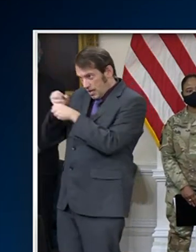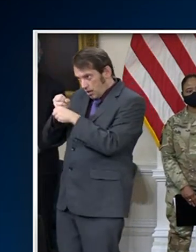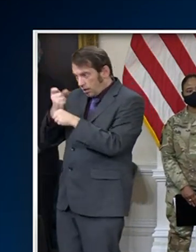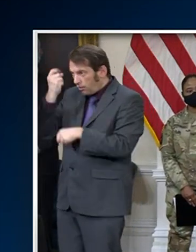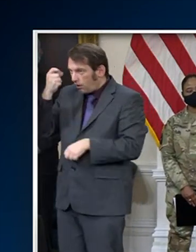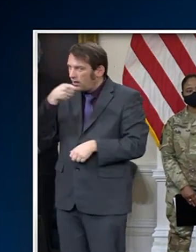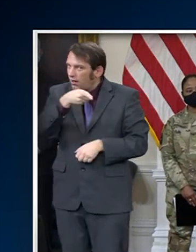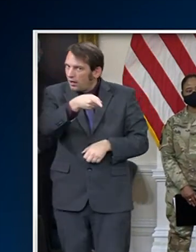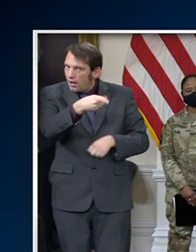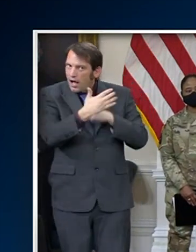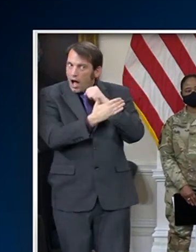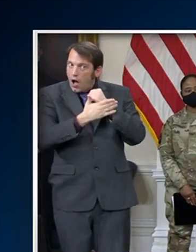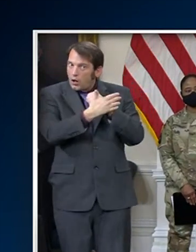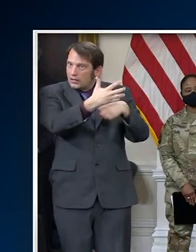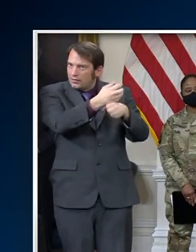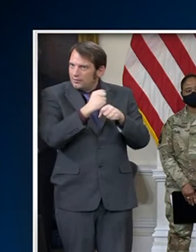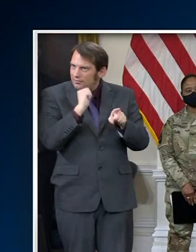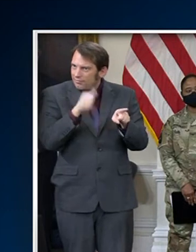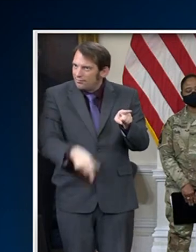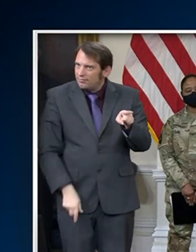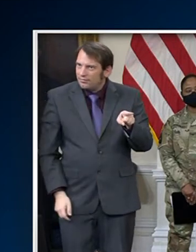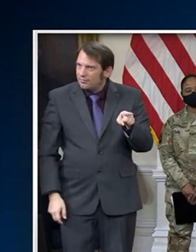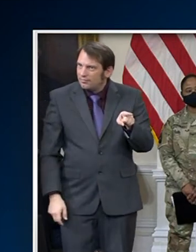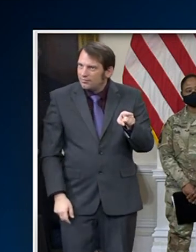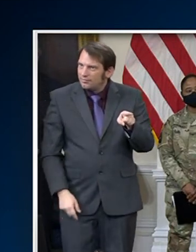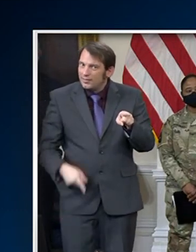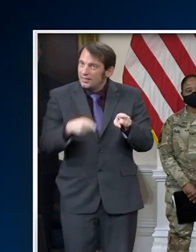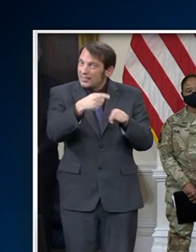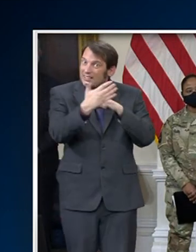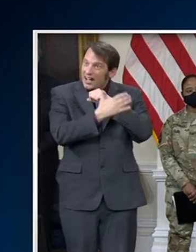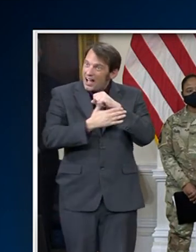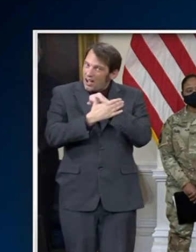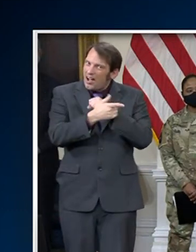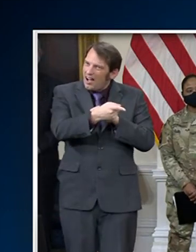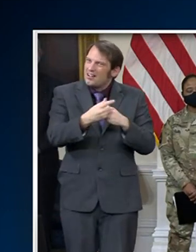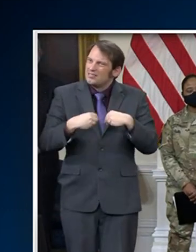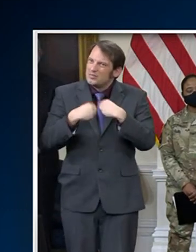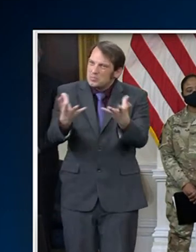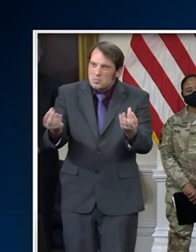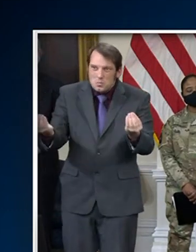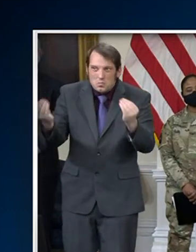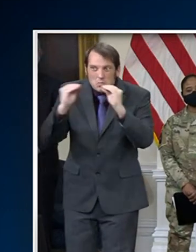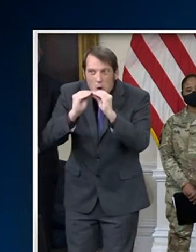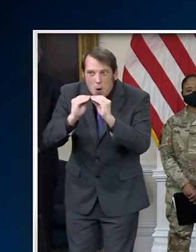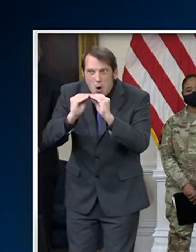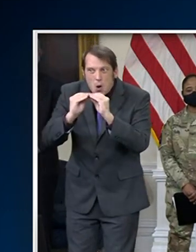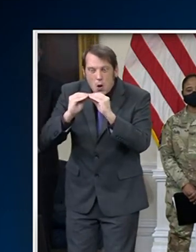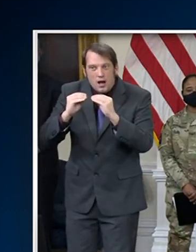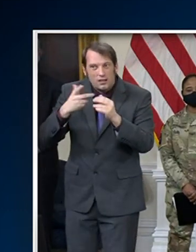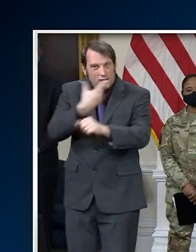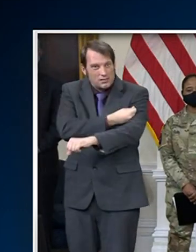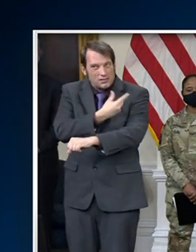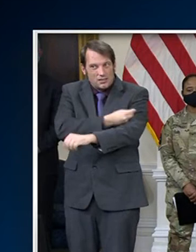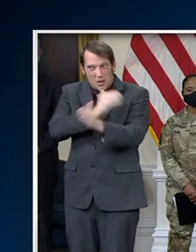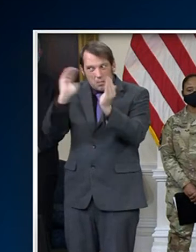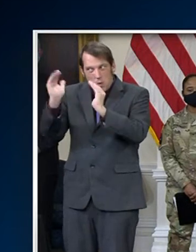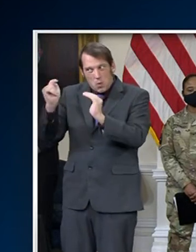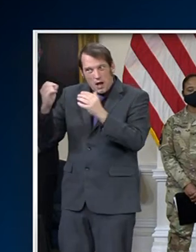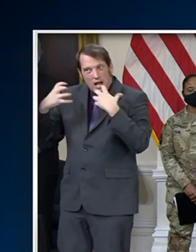So we're providing far more vaccines for every single county across way